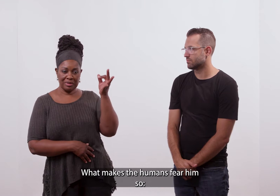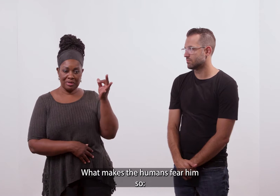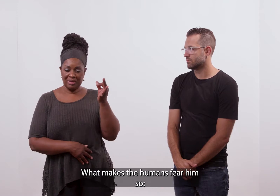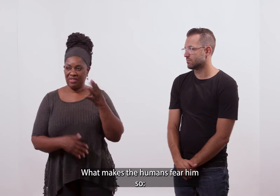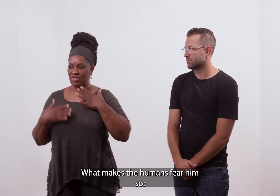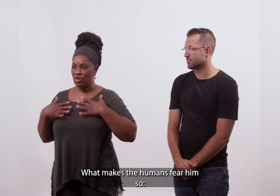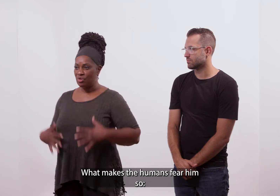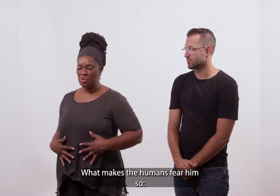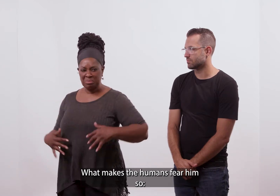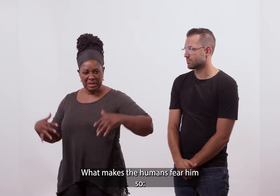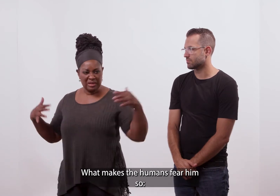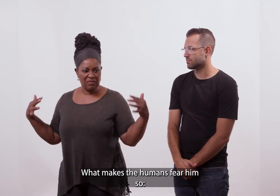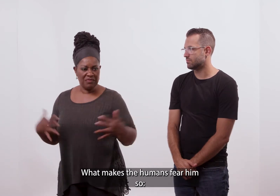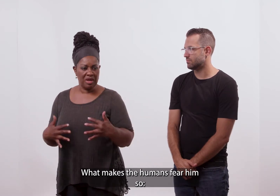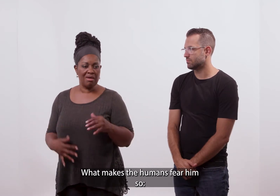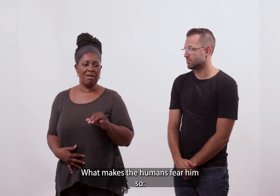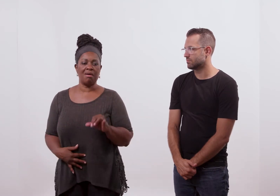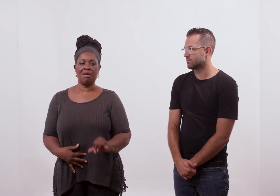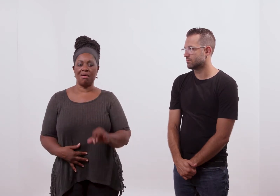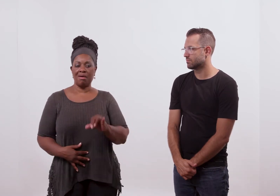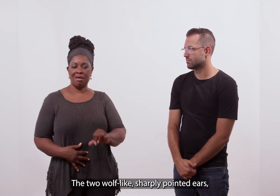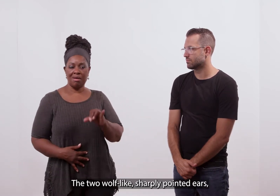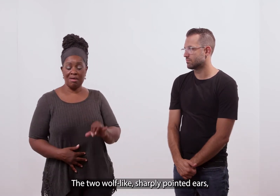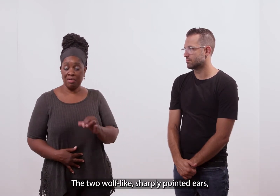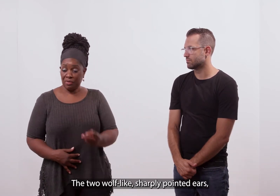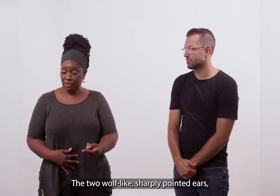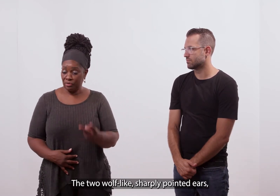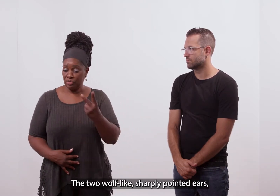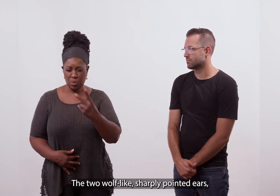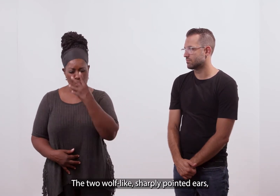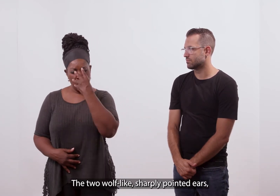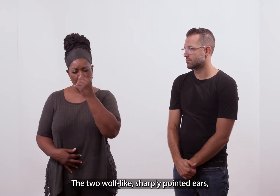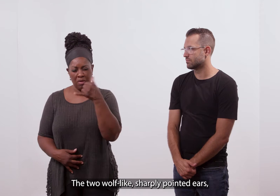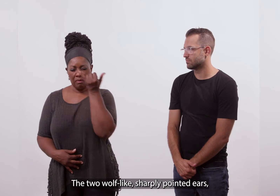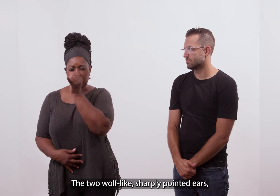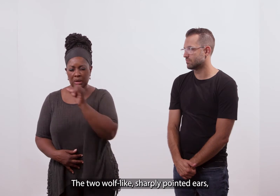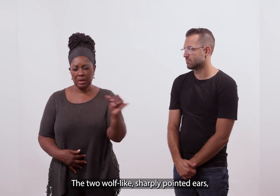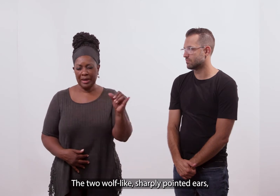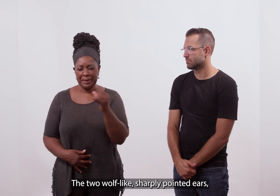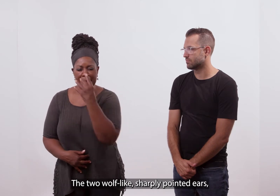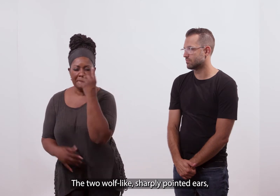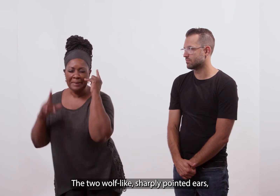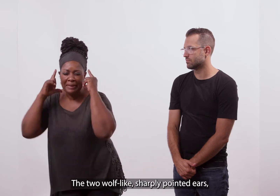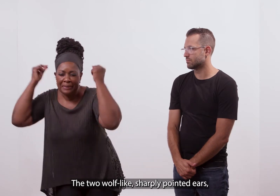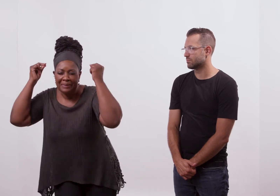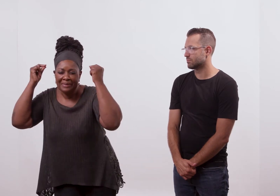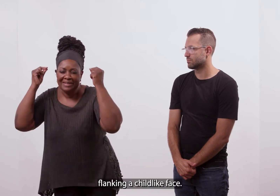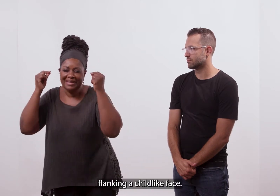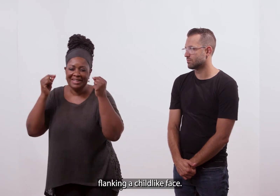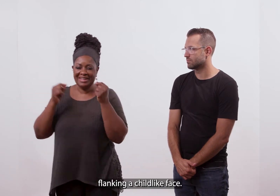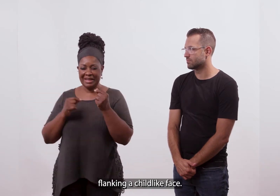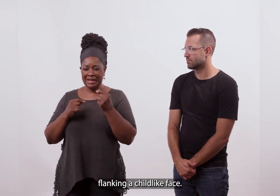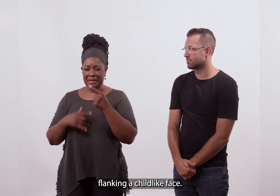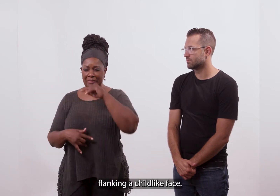makes the humans fear him so? The two wolf-like, sharply pointed ears,